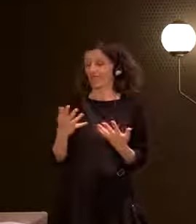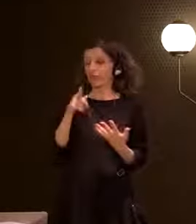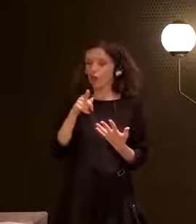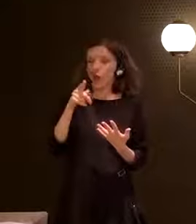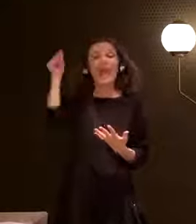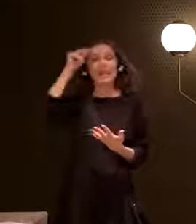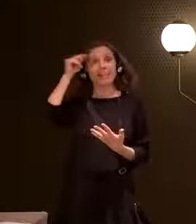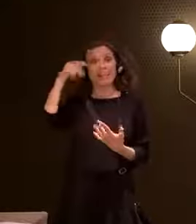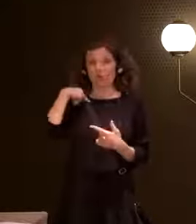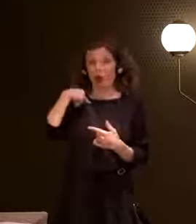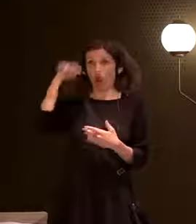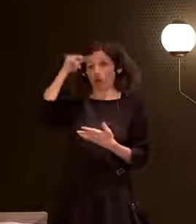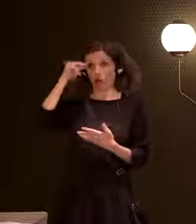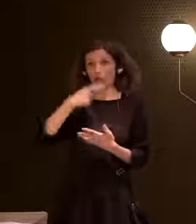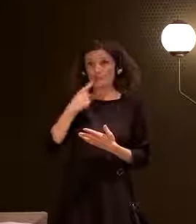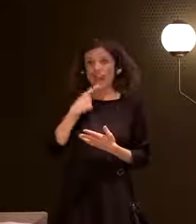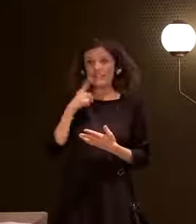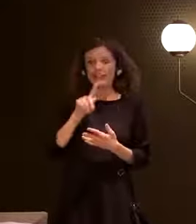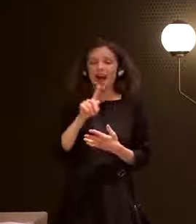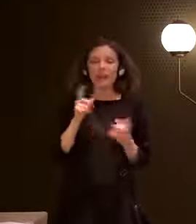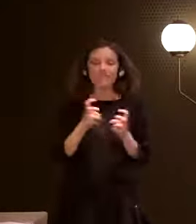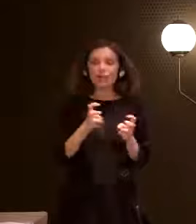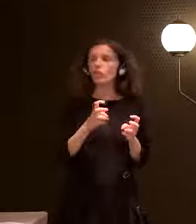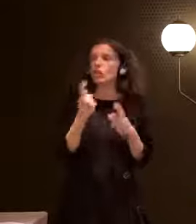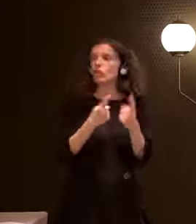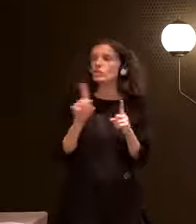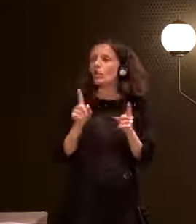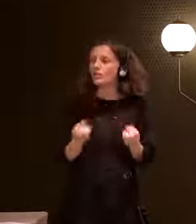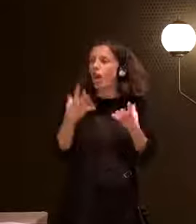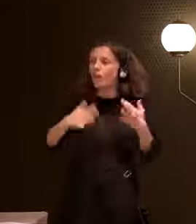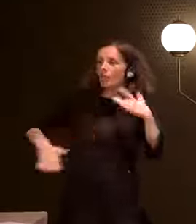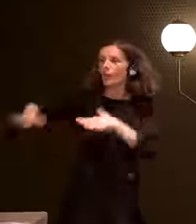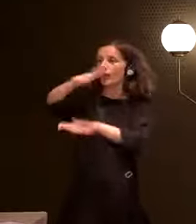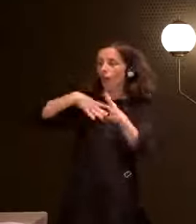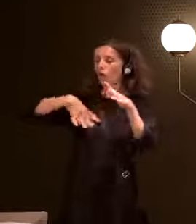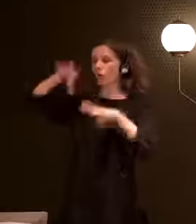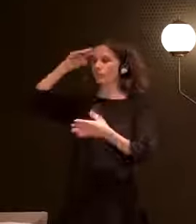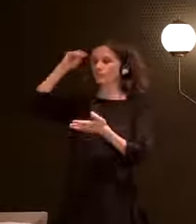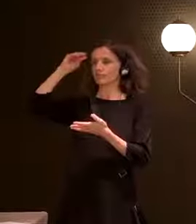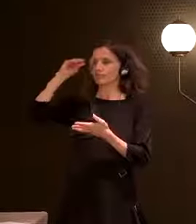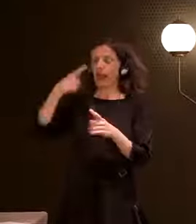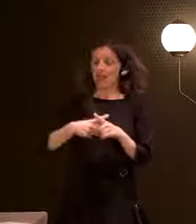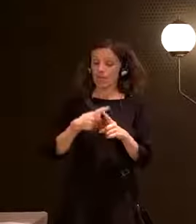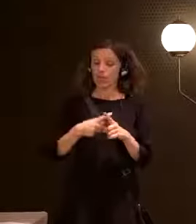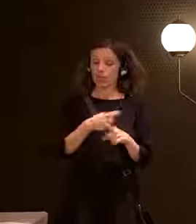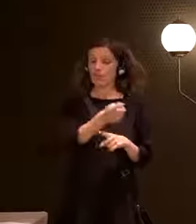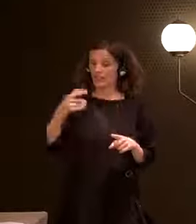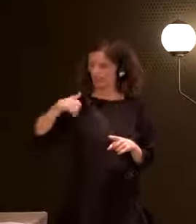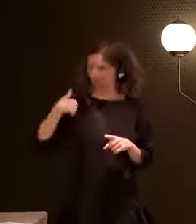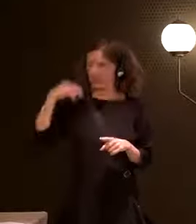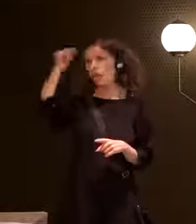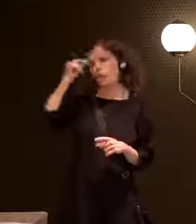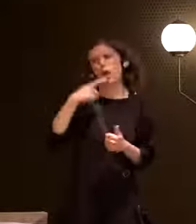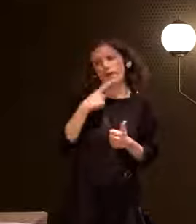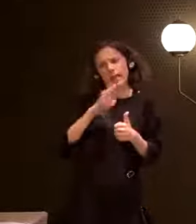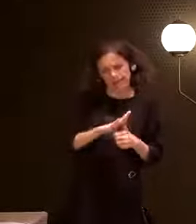Also, learners will develop different skills, not just language skills, not even just subject matter skills, but